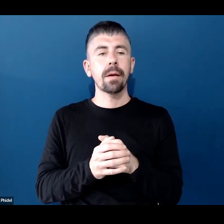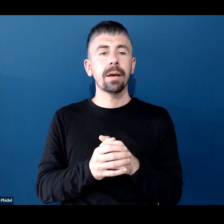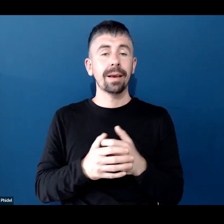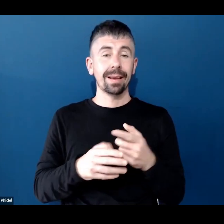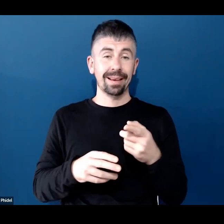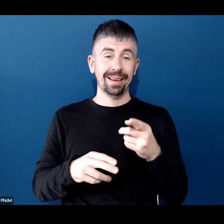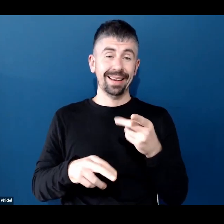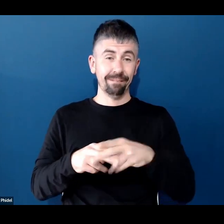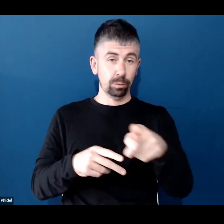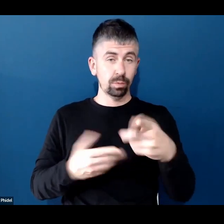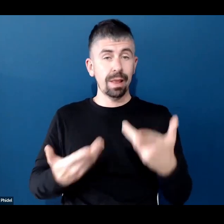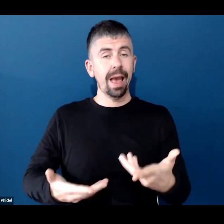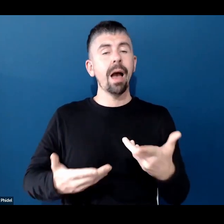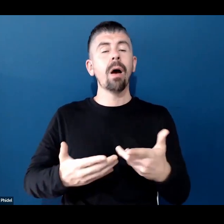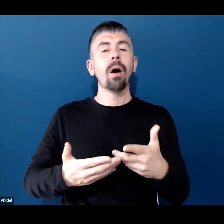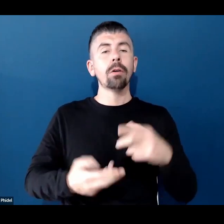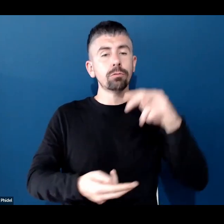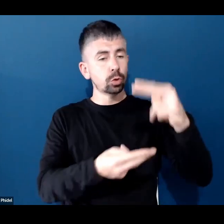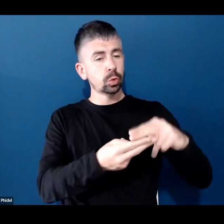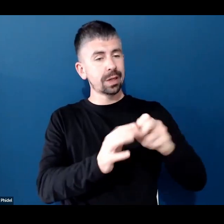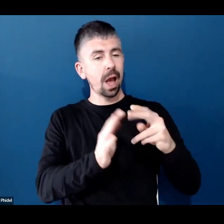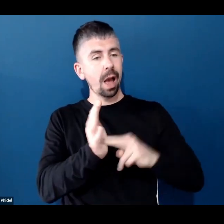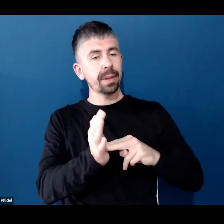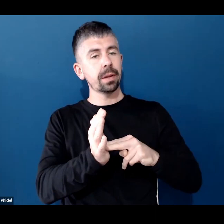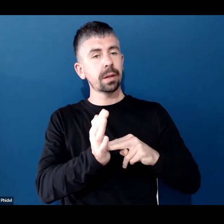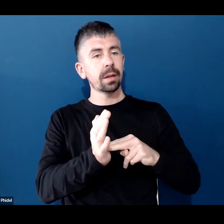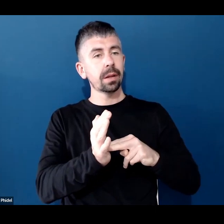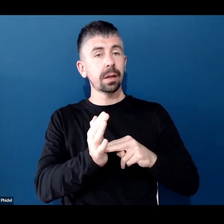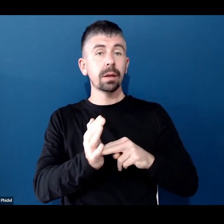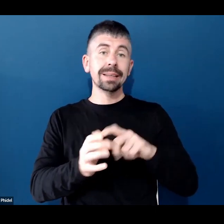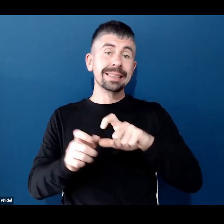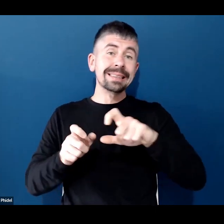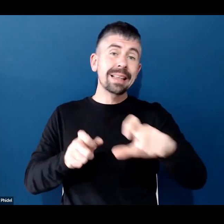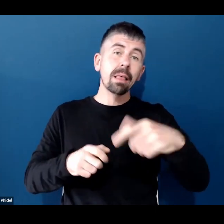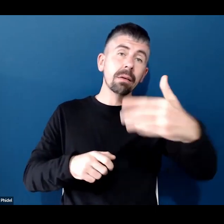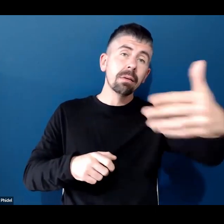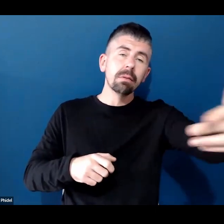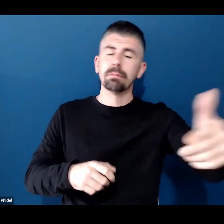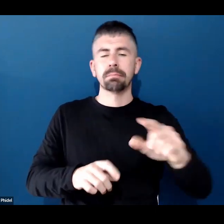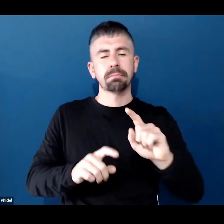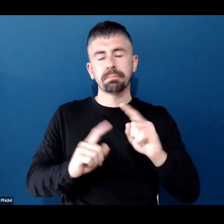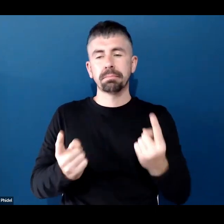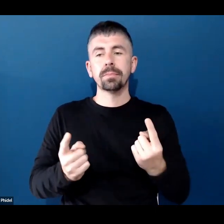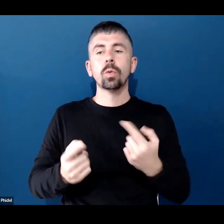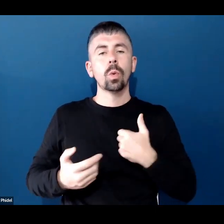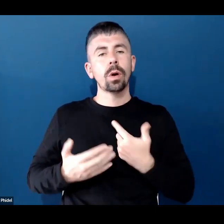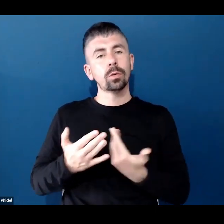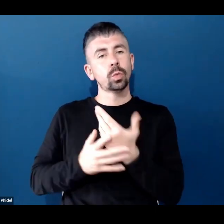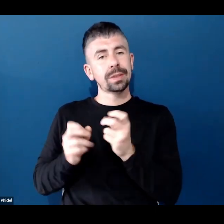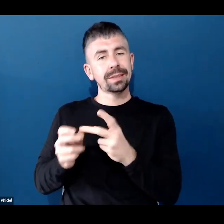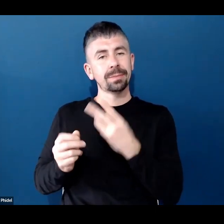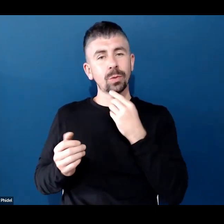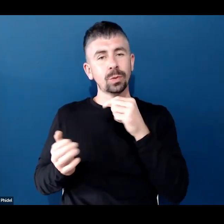be you would not be sustainable by the concept of sustainability we're using. So if